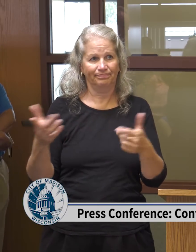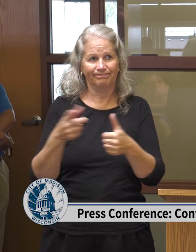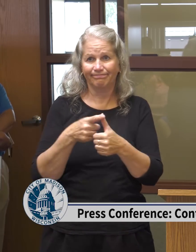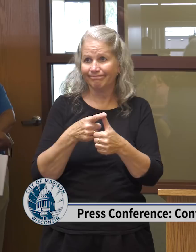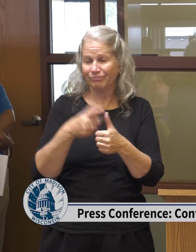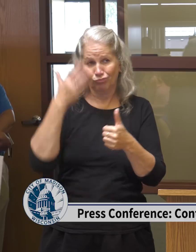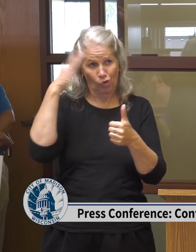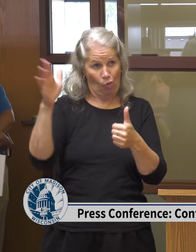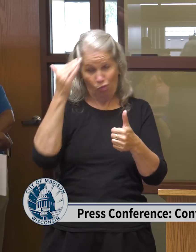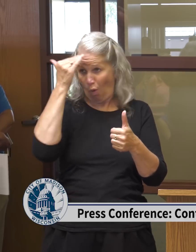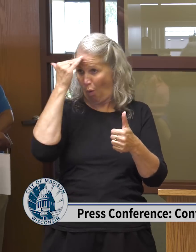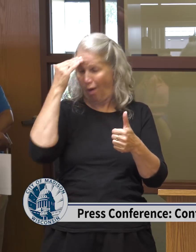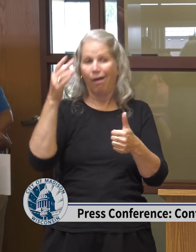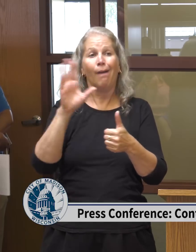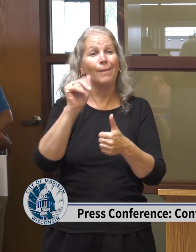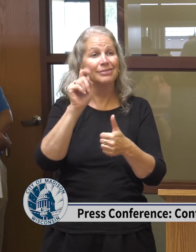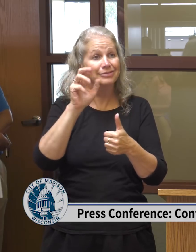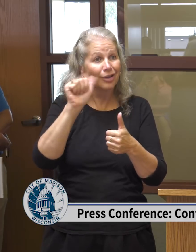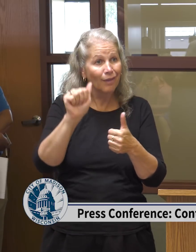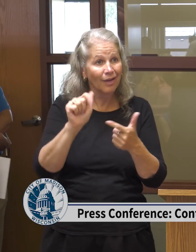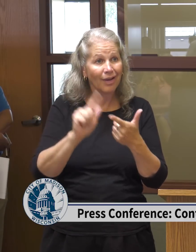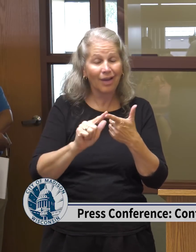or chemical contamination.